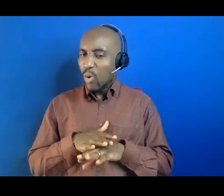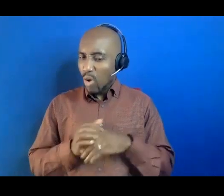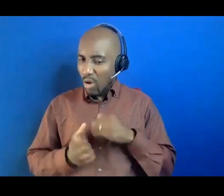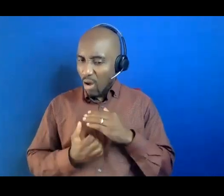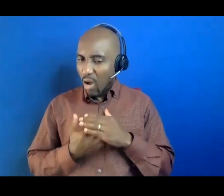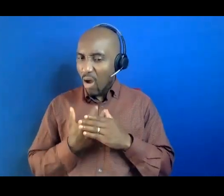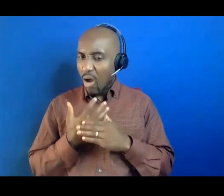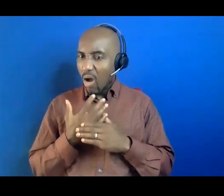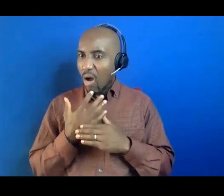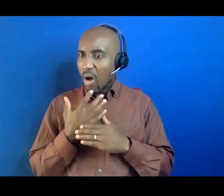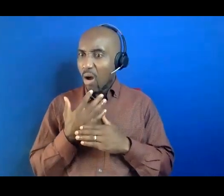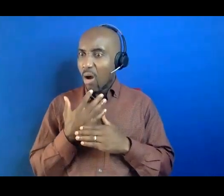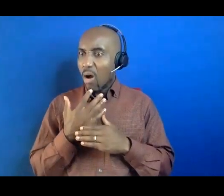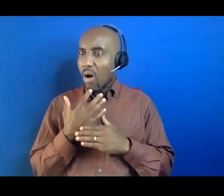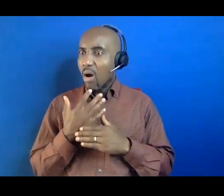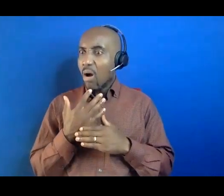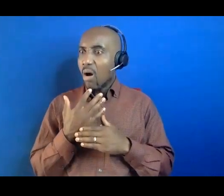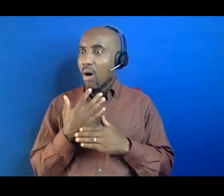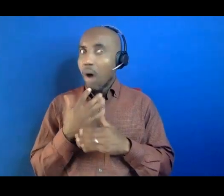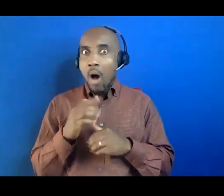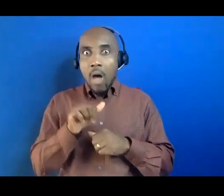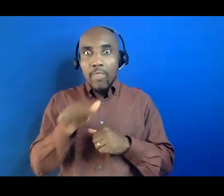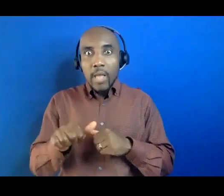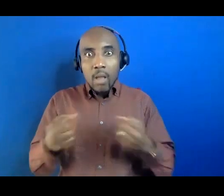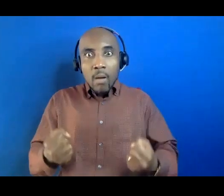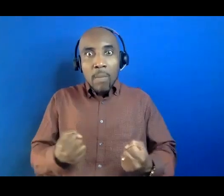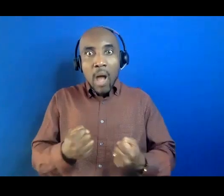And then I started to feel God's power.